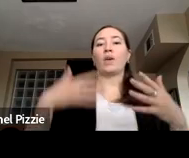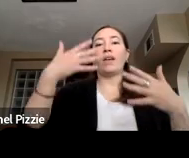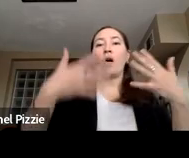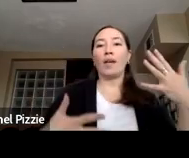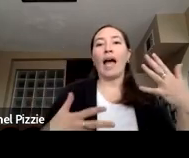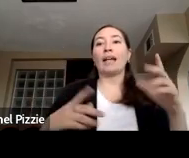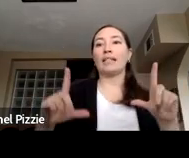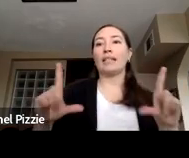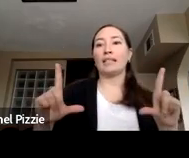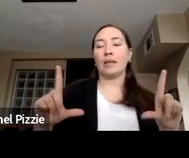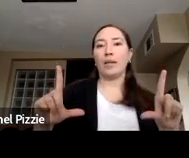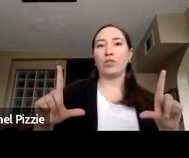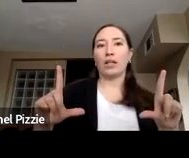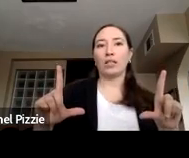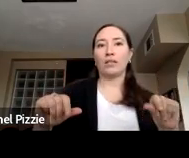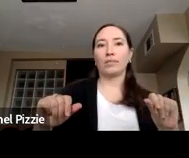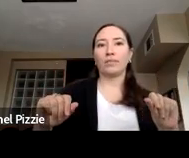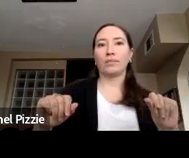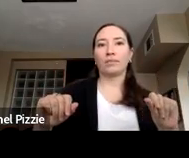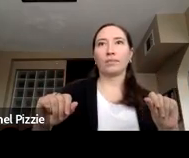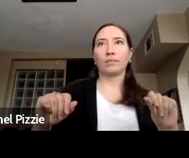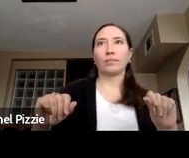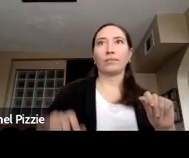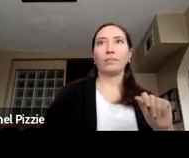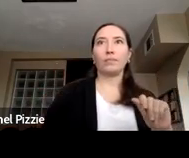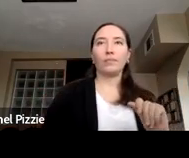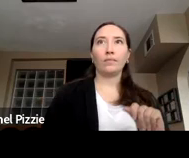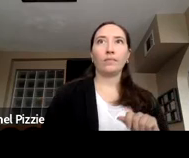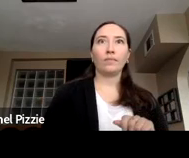And so can all be added to the same matrix.